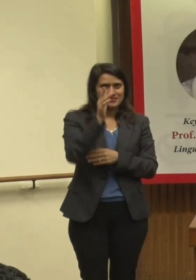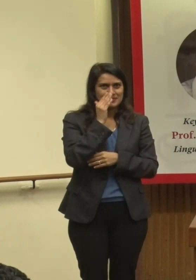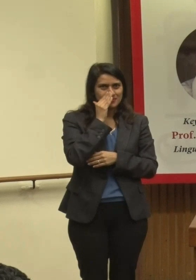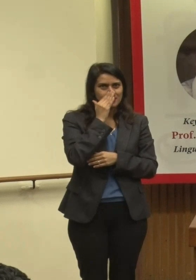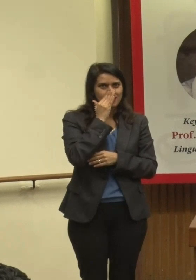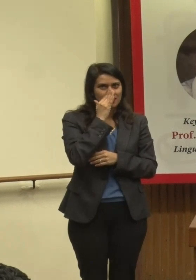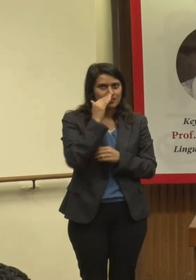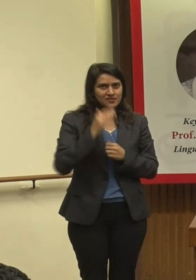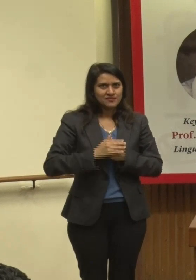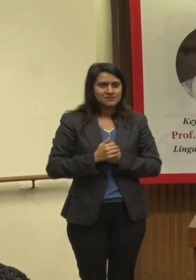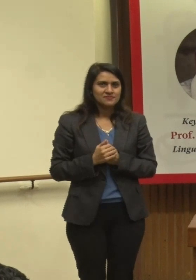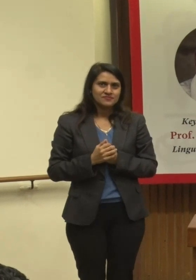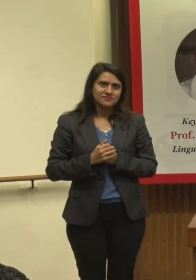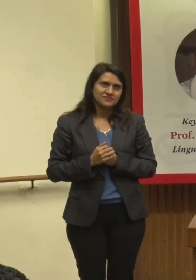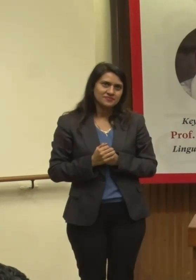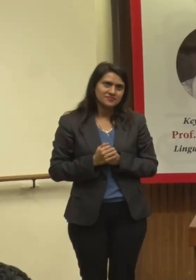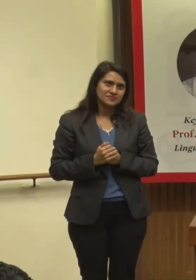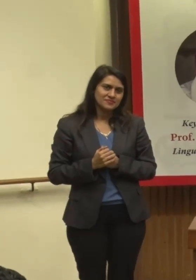Hi.